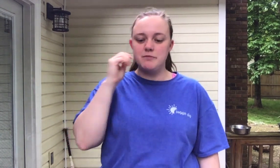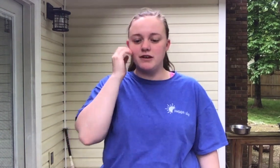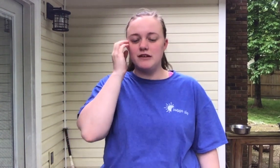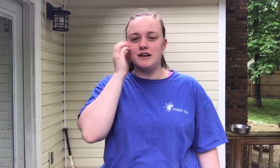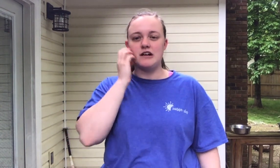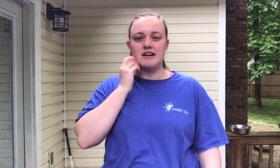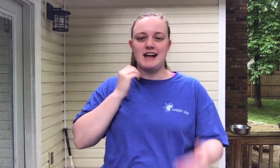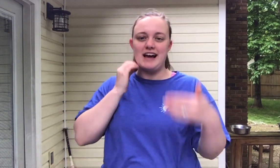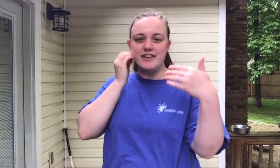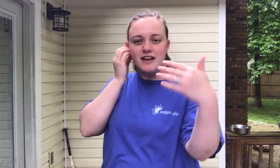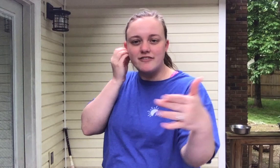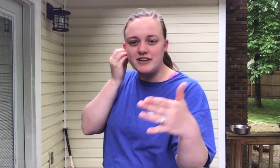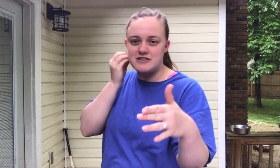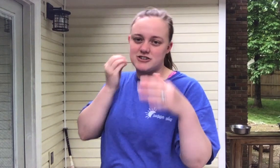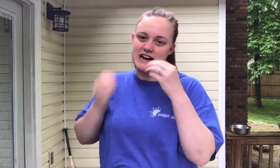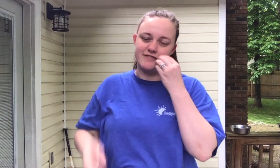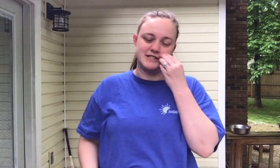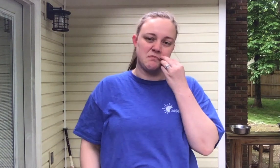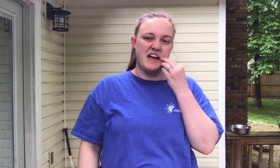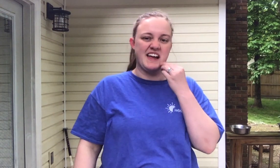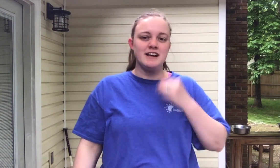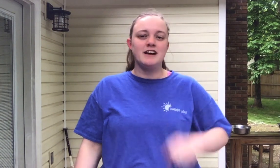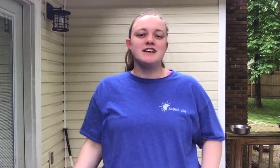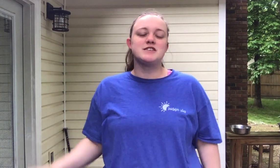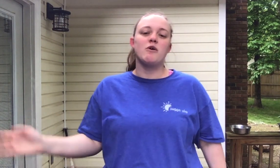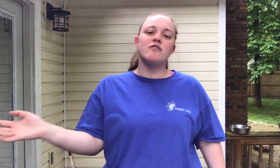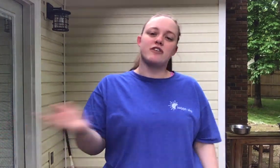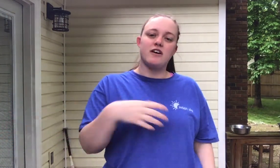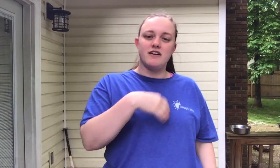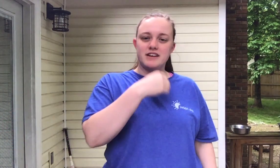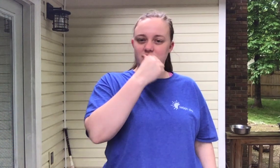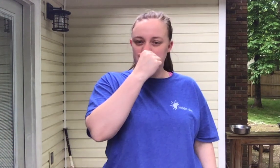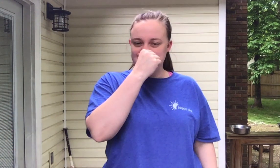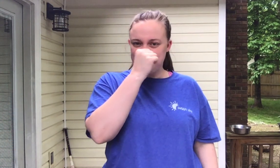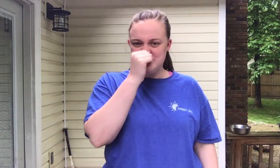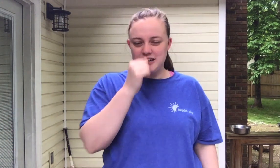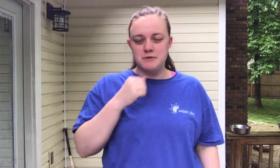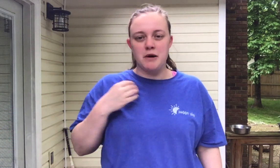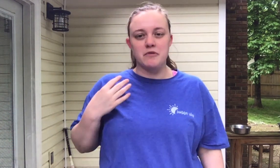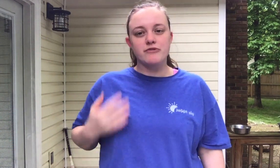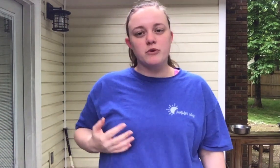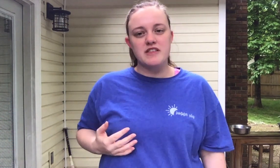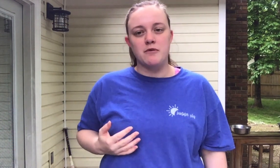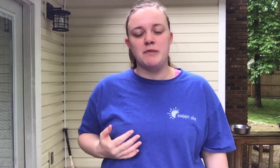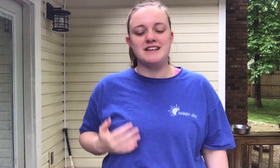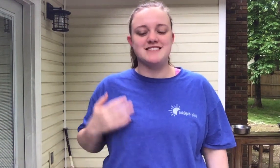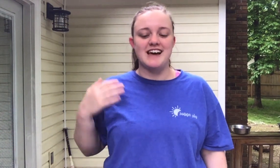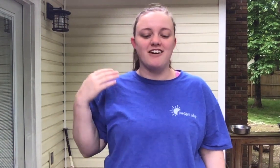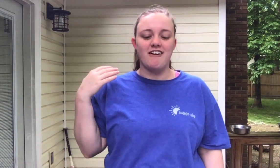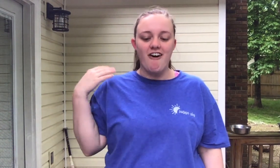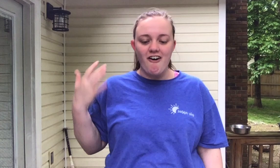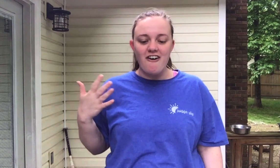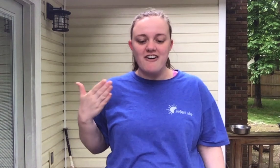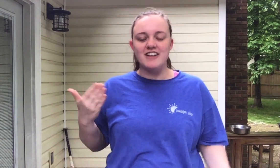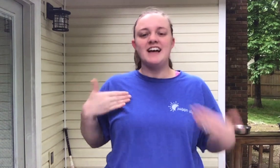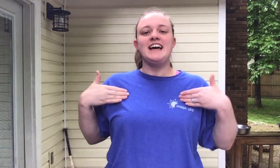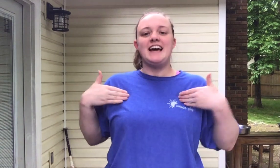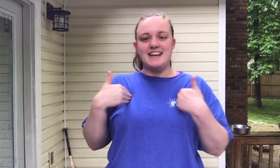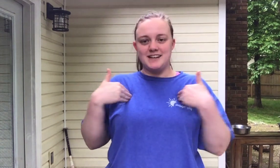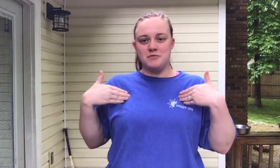typically you're not going to have an elephant or giraffe as a pet. So overall, even the ones that we talked about before that were pets, they are all